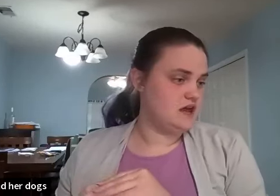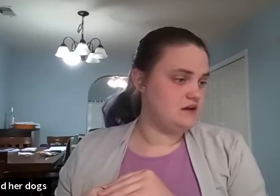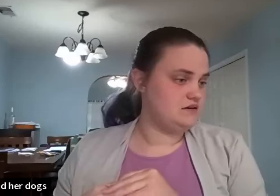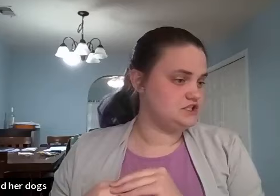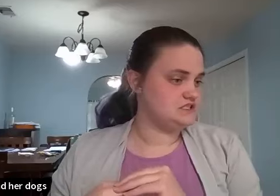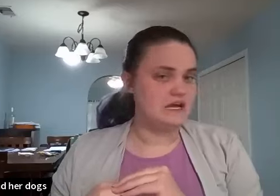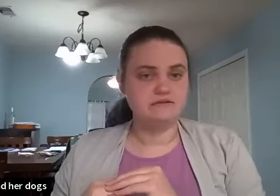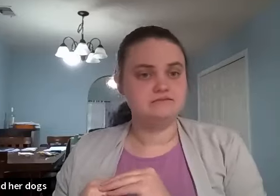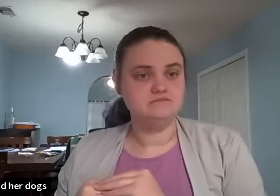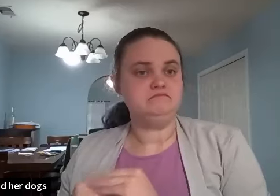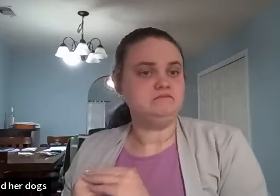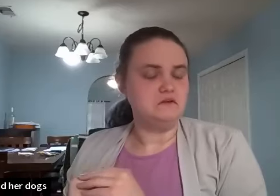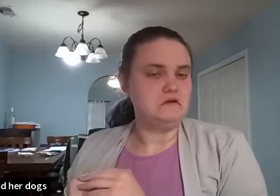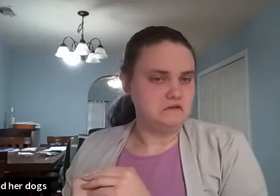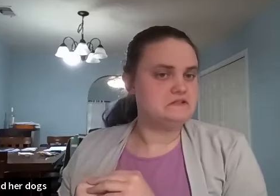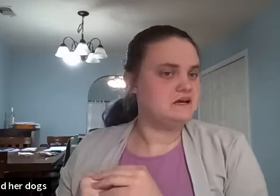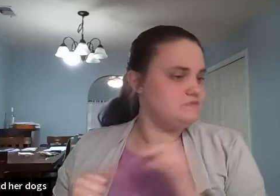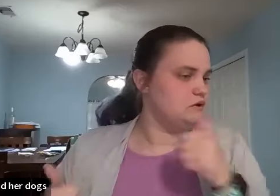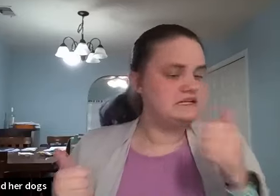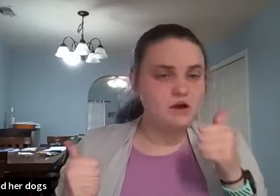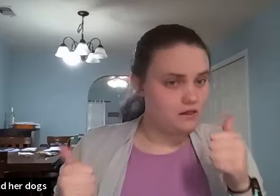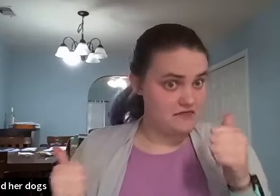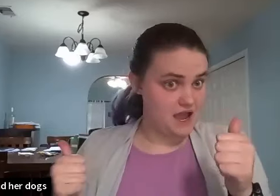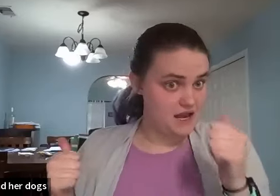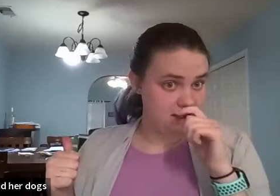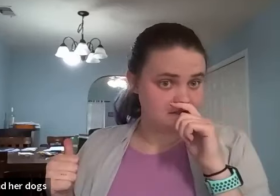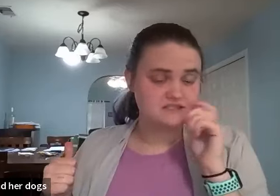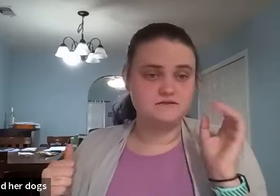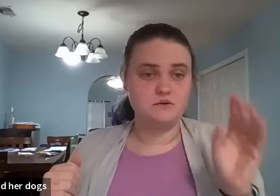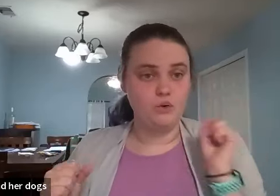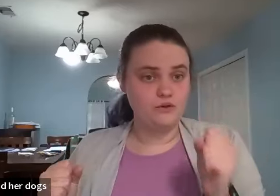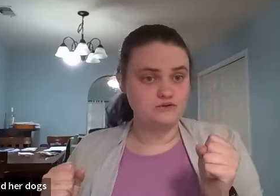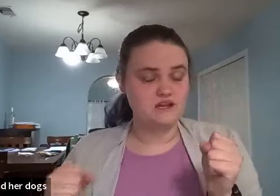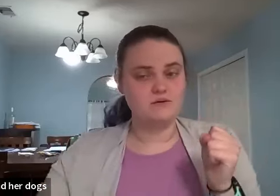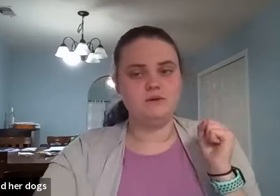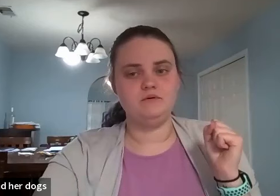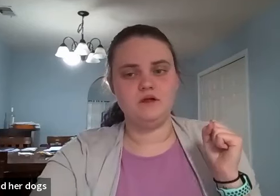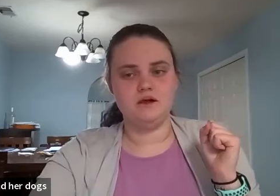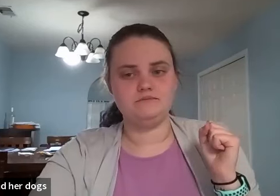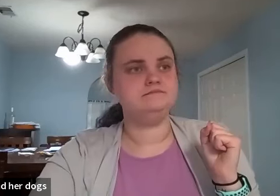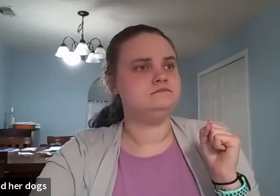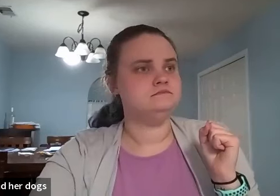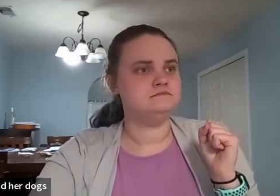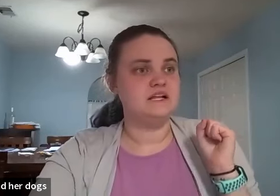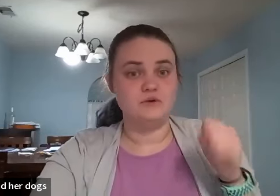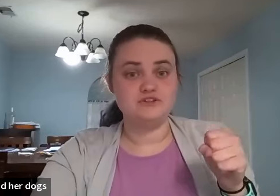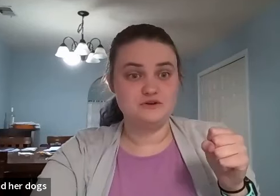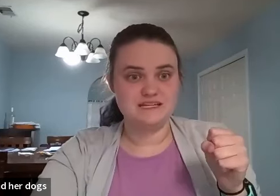that are just like, they're the good stuff. We'll get to all of that next week. So if you hold those out, we will, we'll do those next